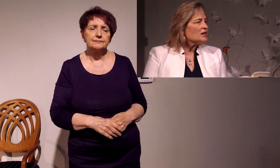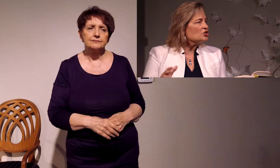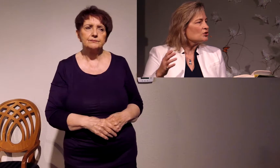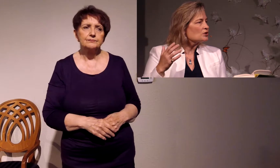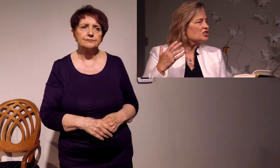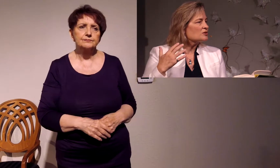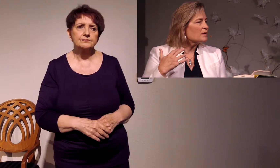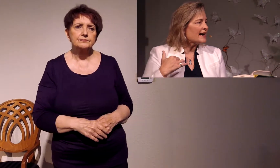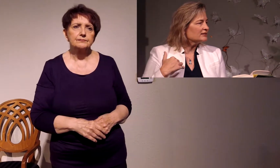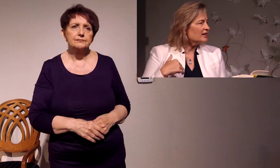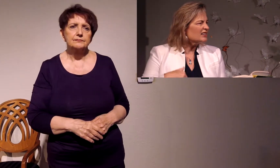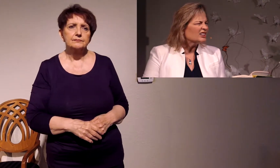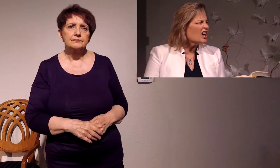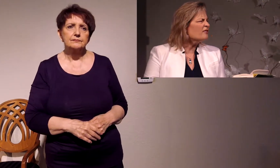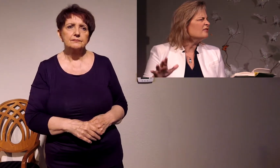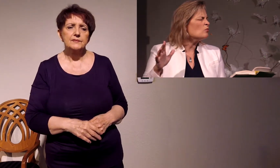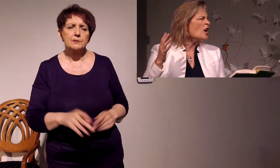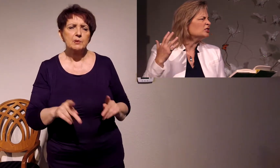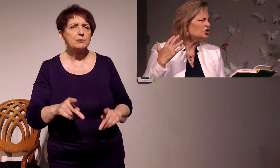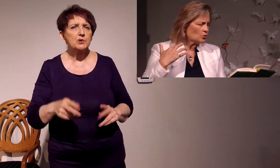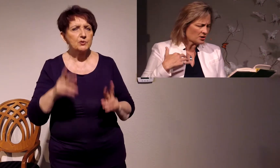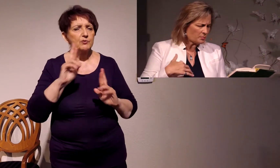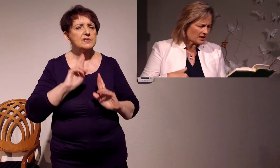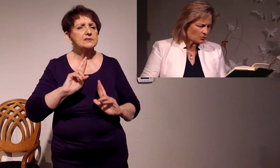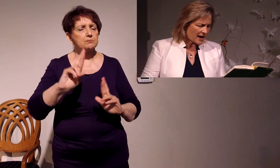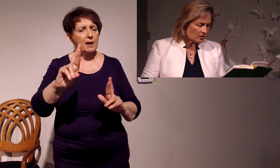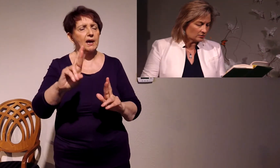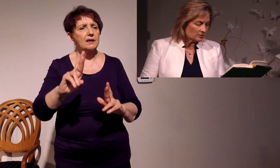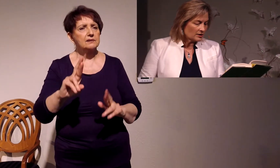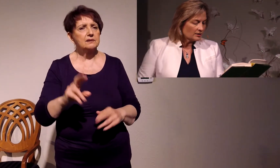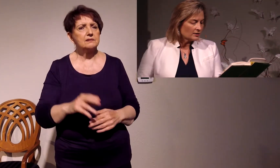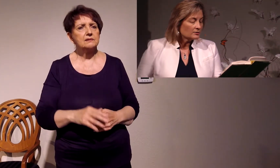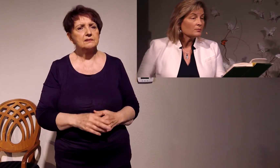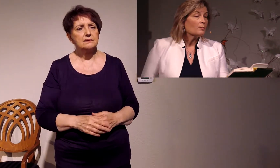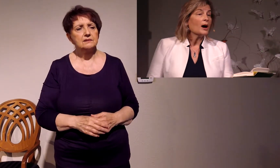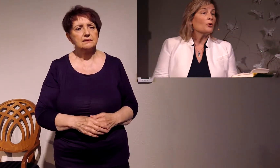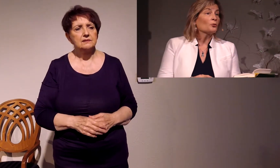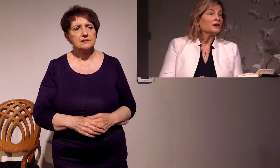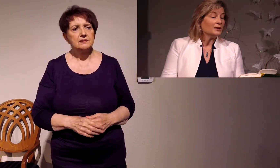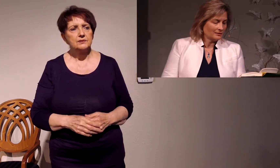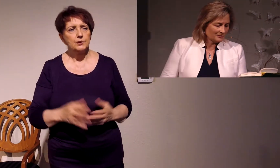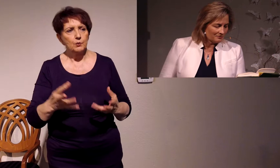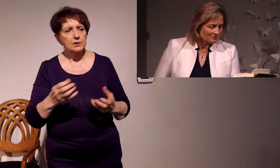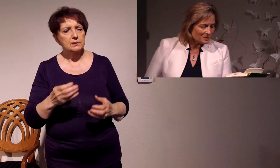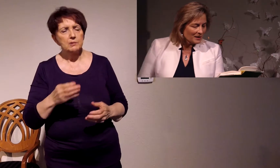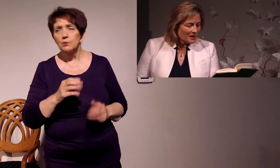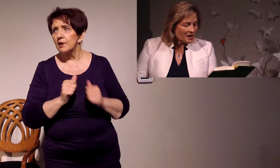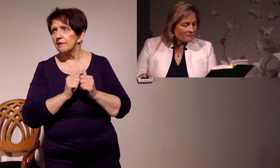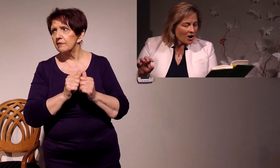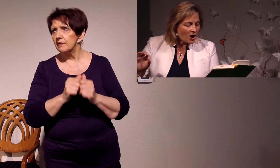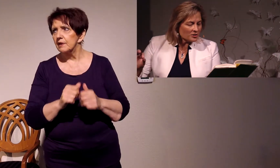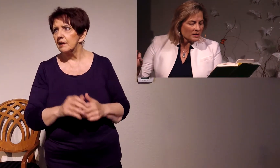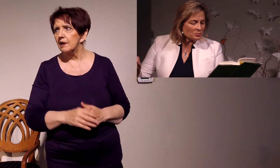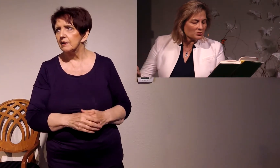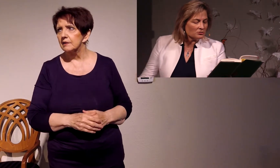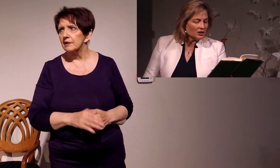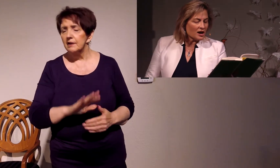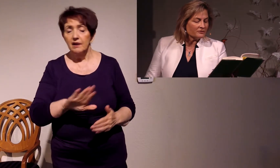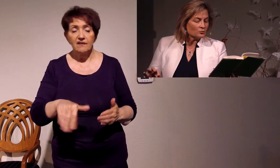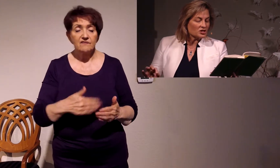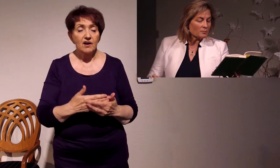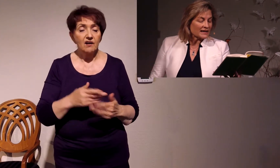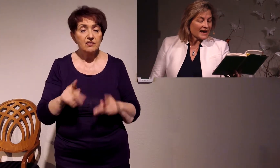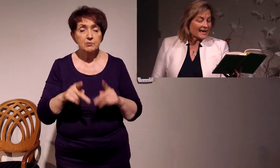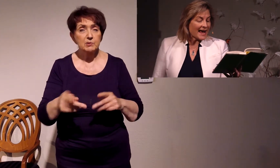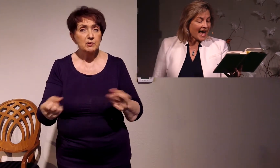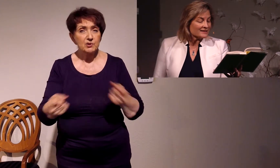and the ones you respect, and the loved ones you want to be around. I'm going to read it. If all the people you love